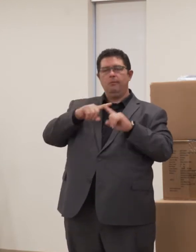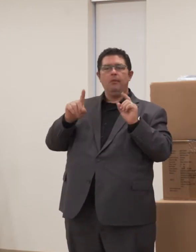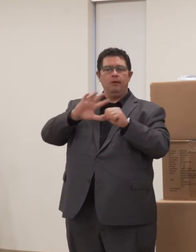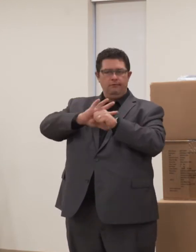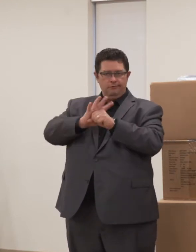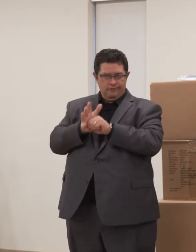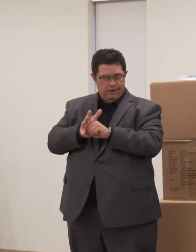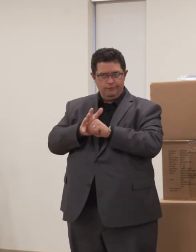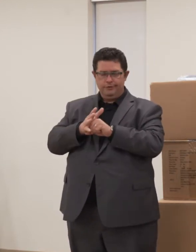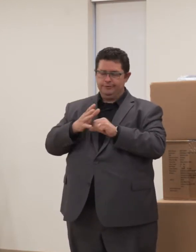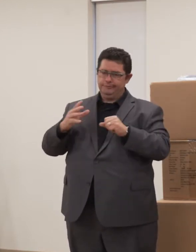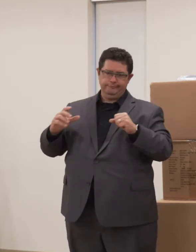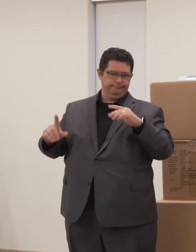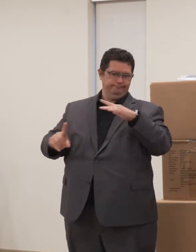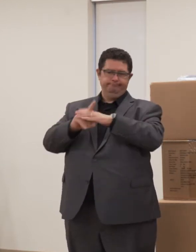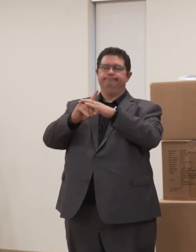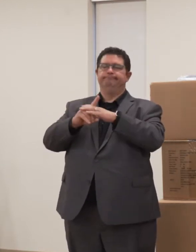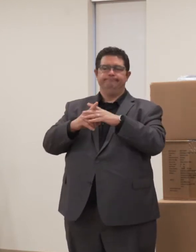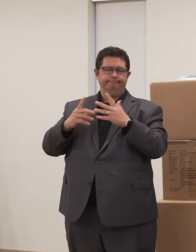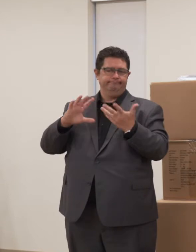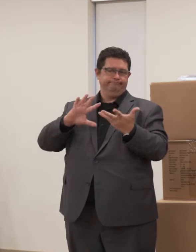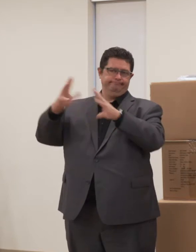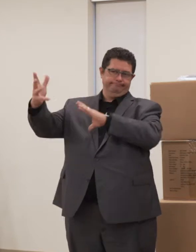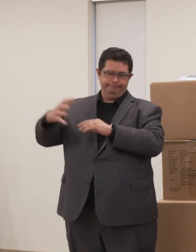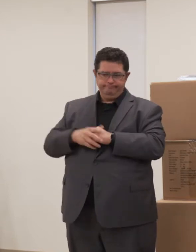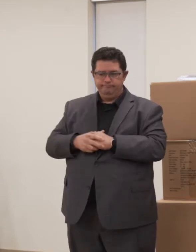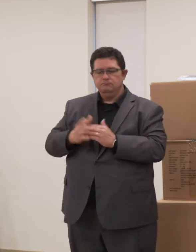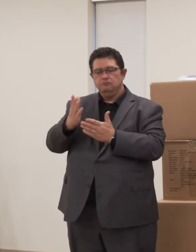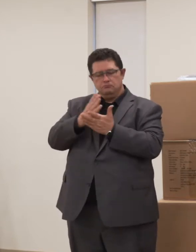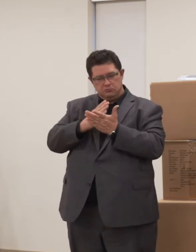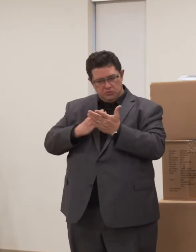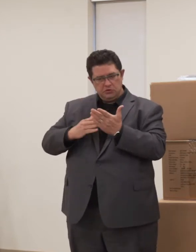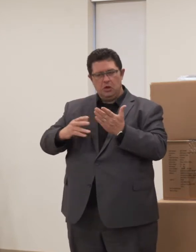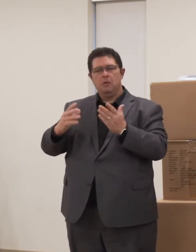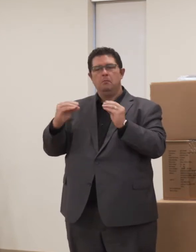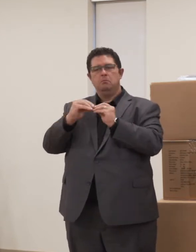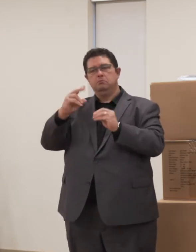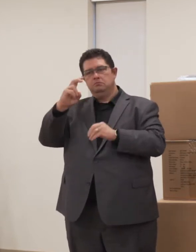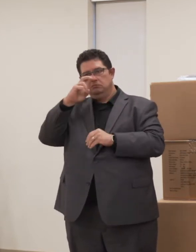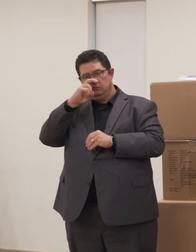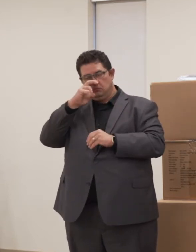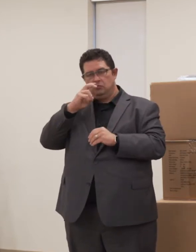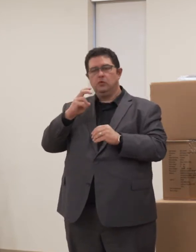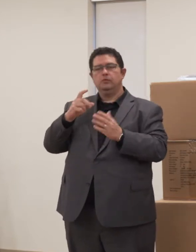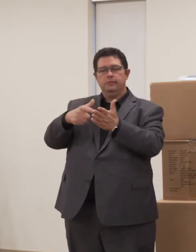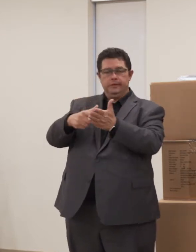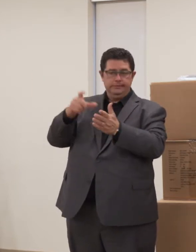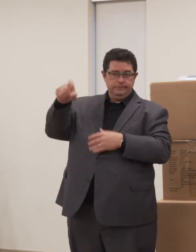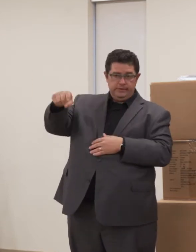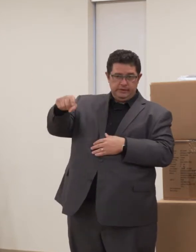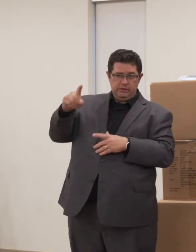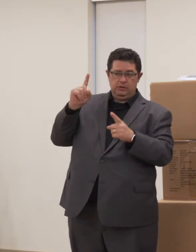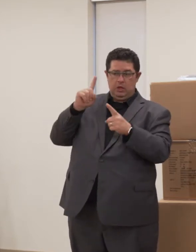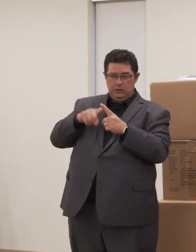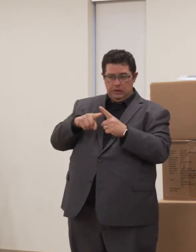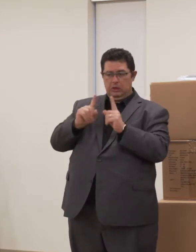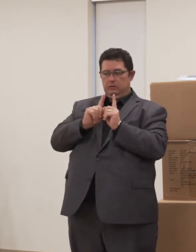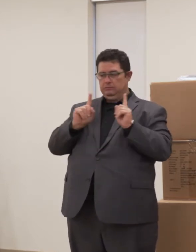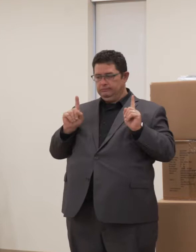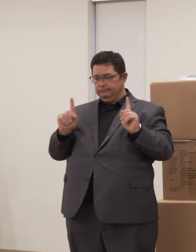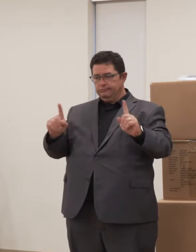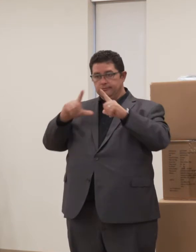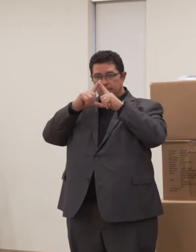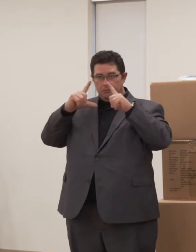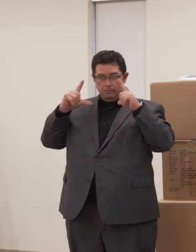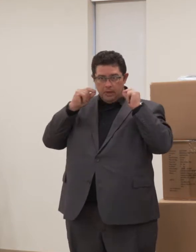Some sort of steps in our public health orders will be necessary until masking and social distancing guidelines are widely